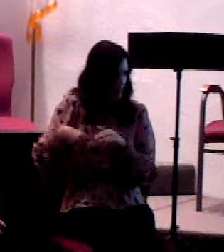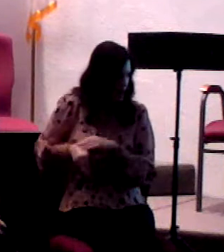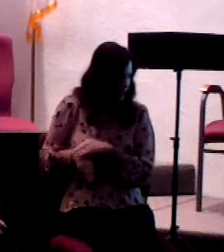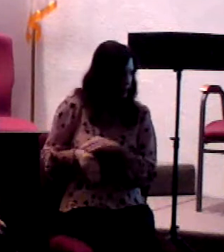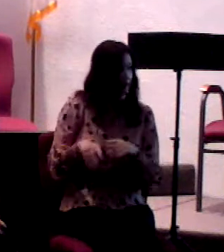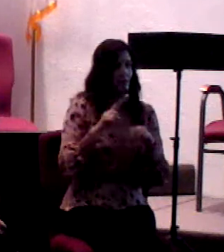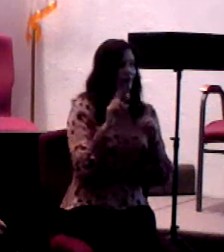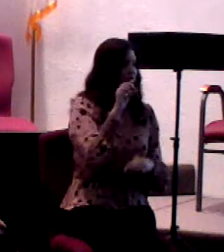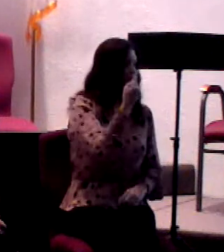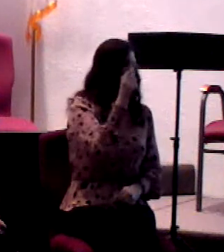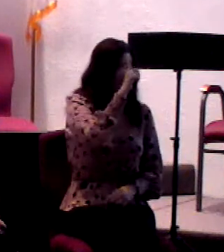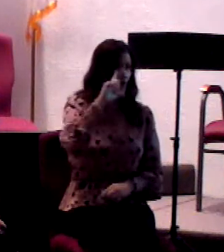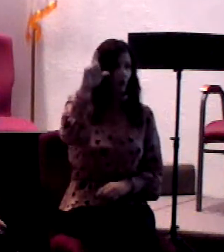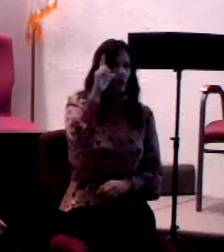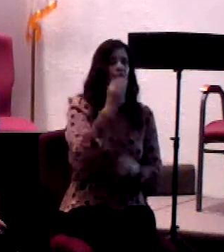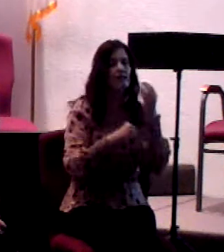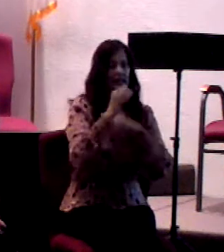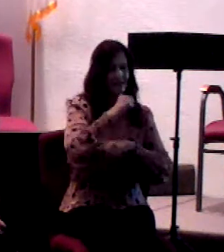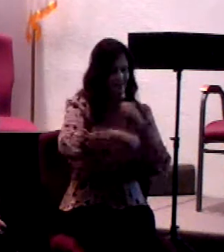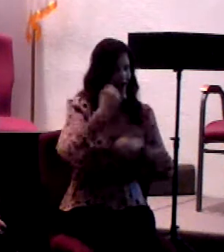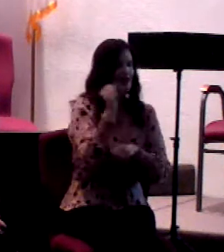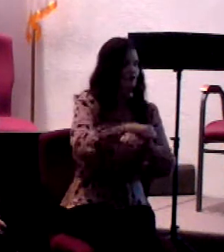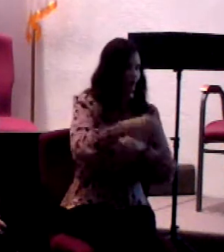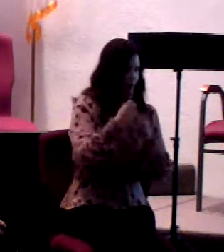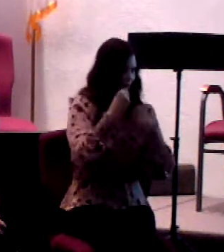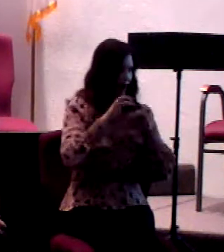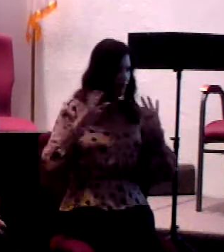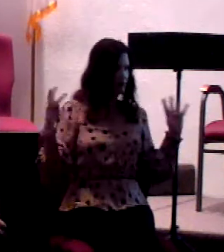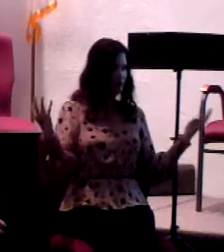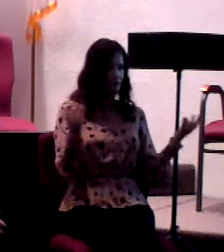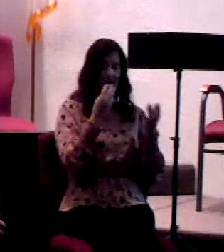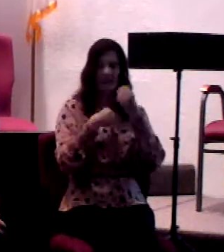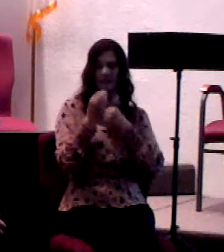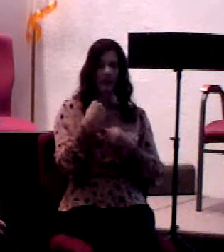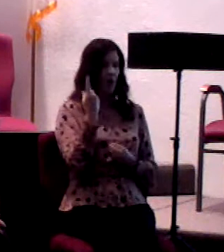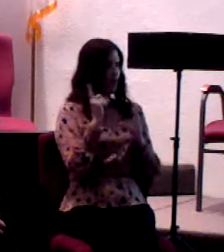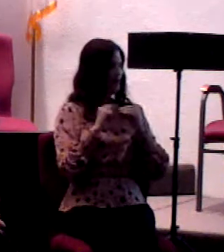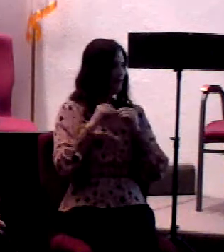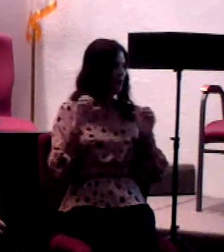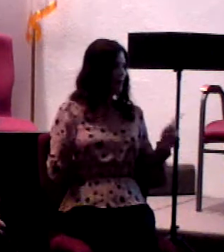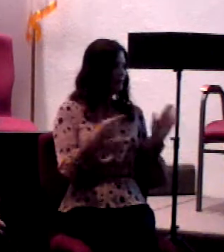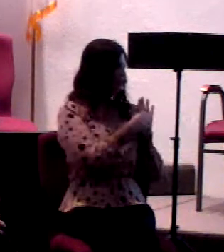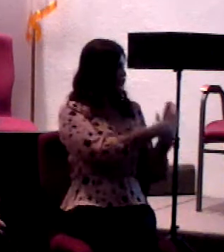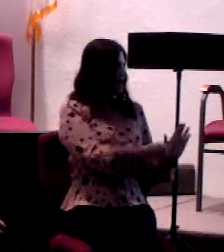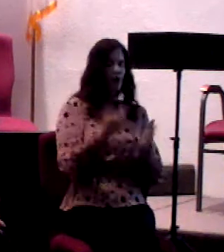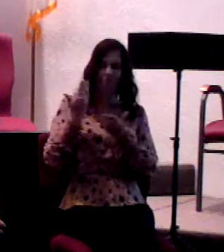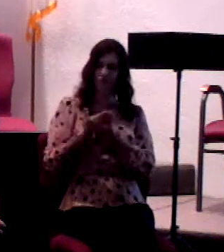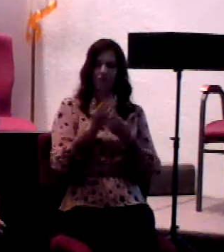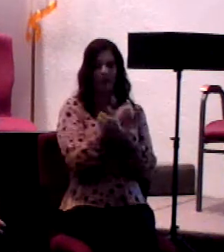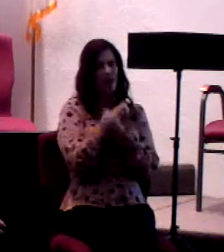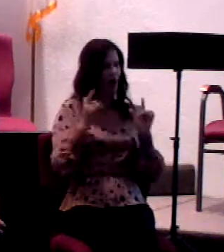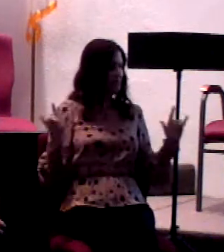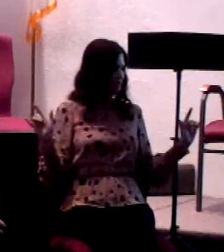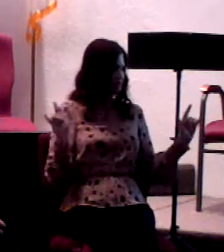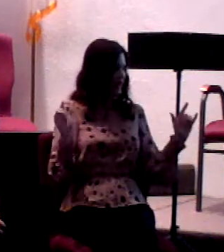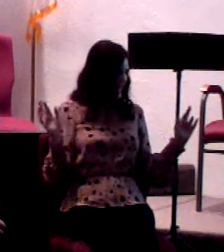But first, the Lord would eat the Passover meal with his friends. He had one more opportunity to show them his love and